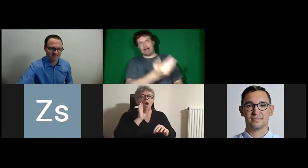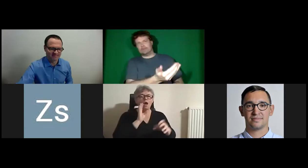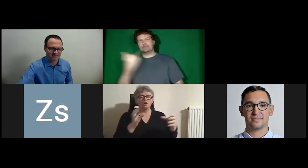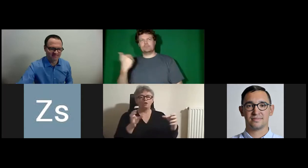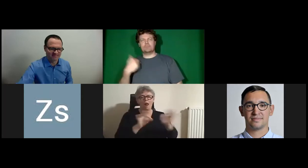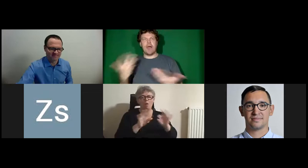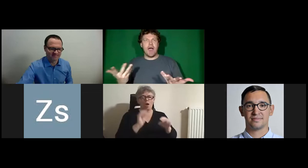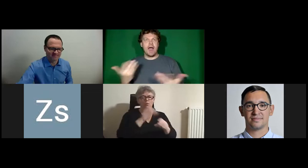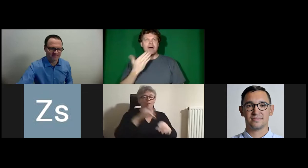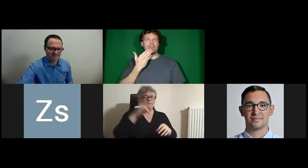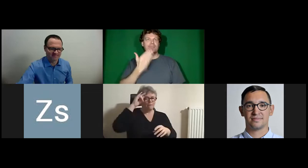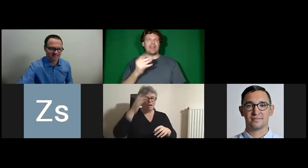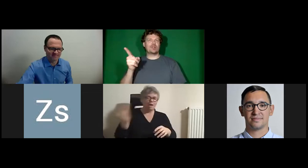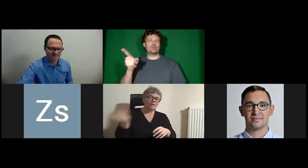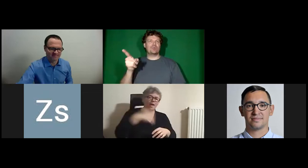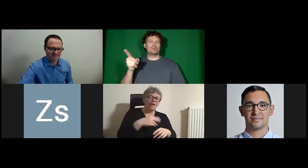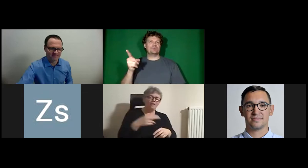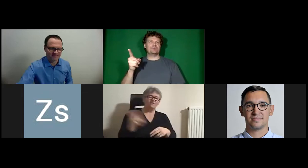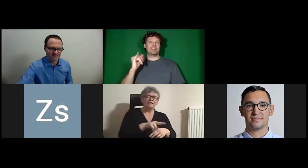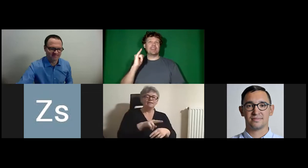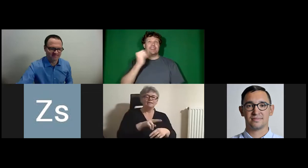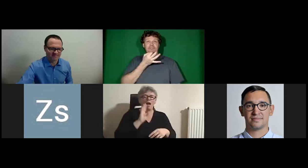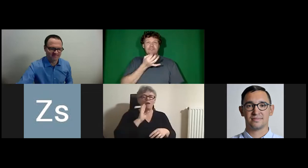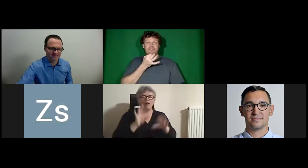And when I was able to play in the A leagues, I remembered